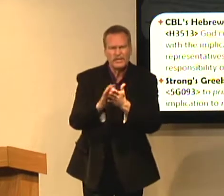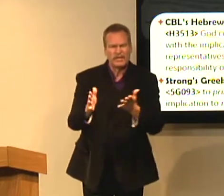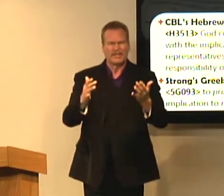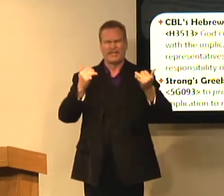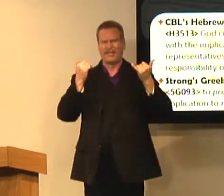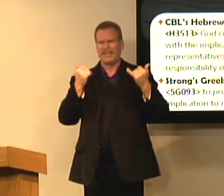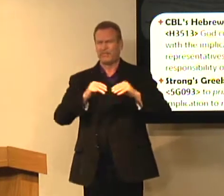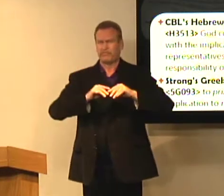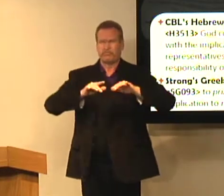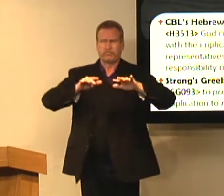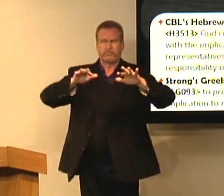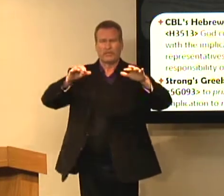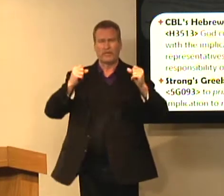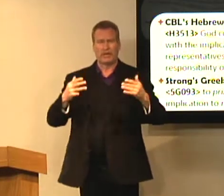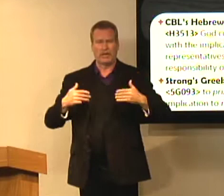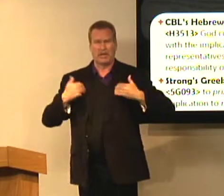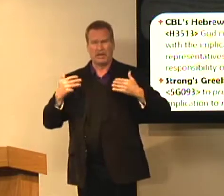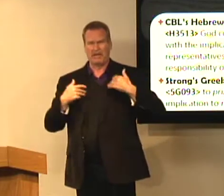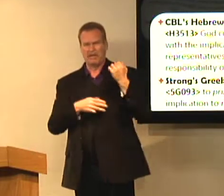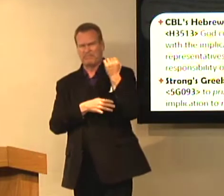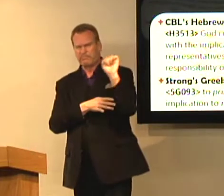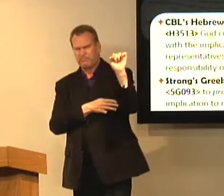In media today,